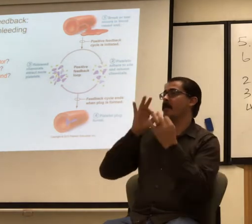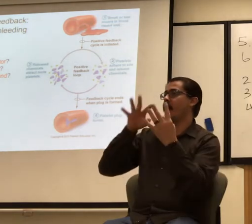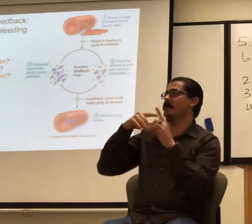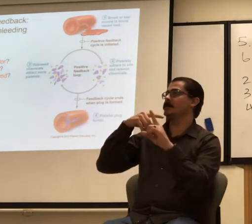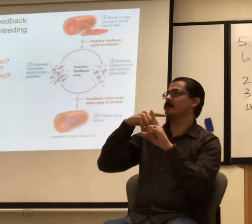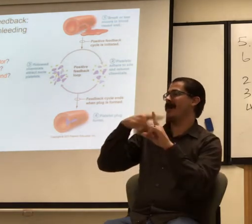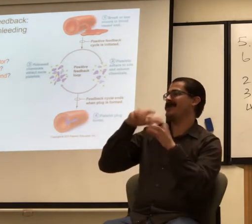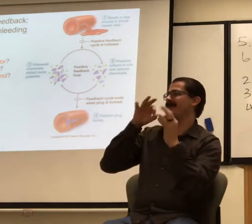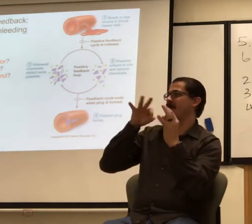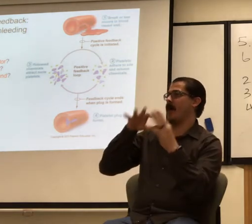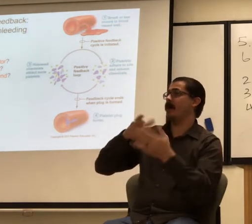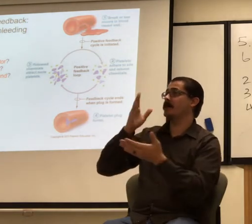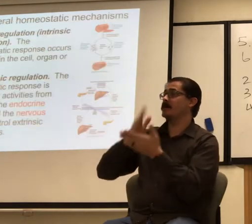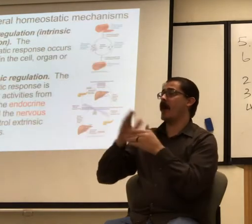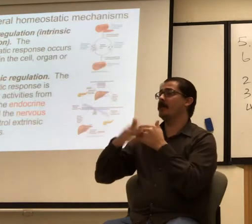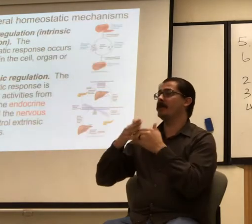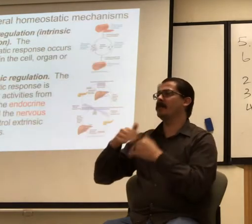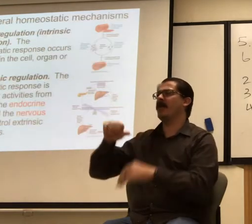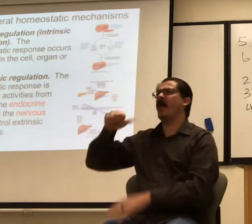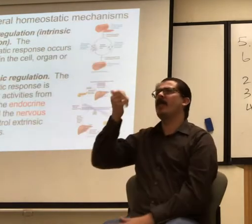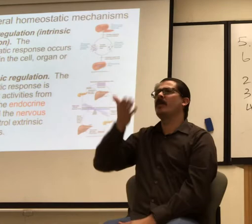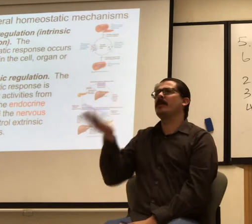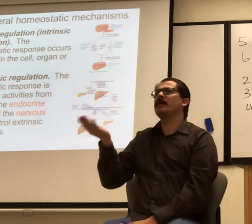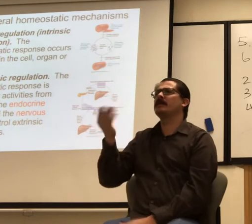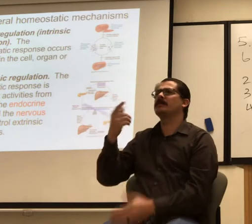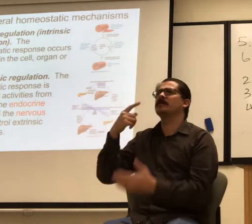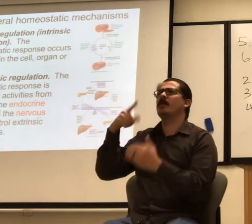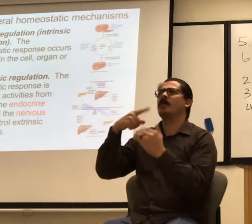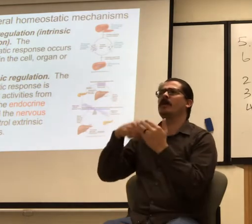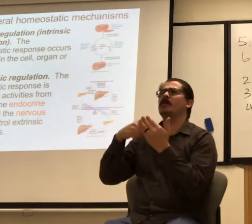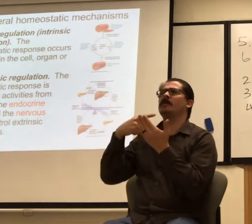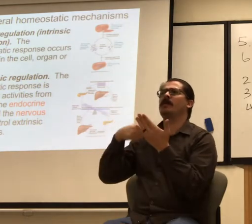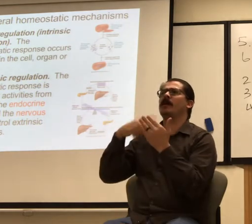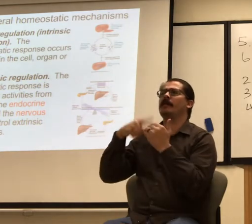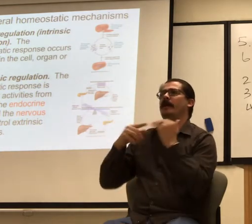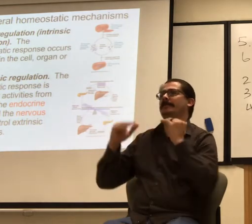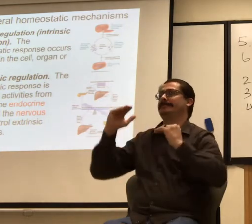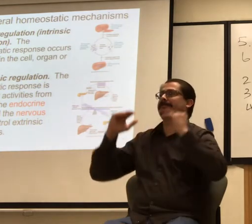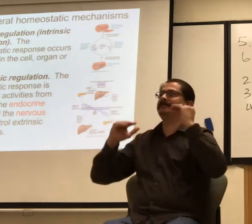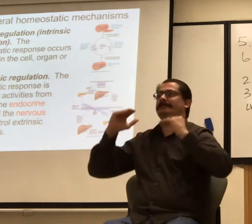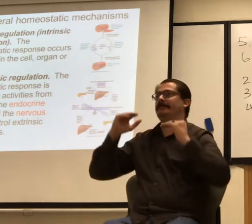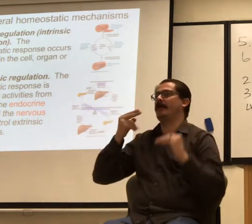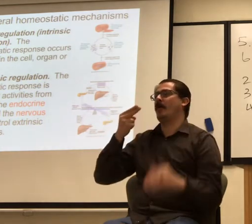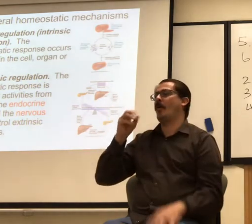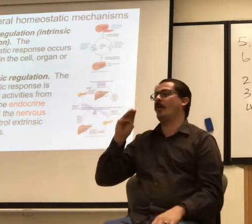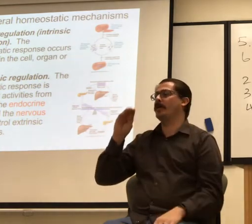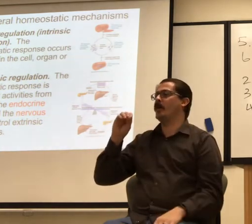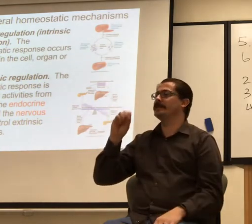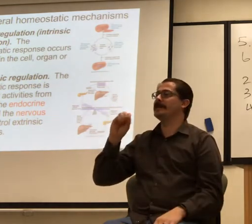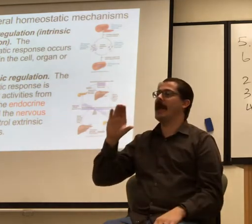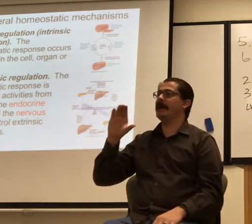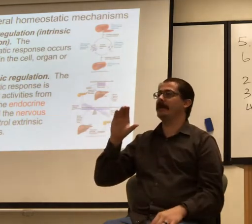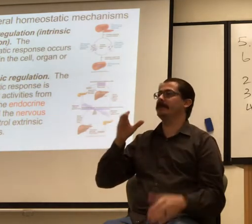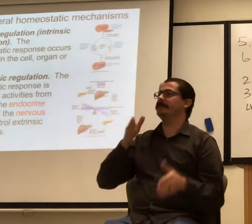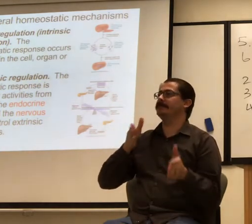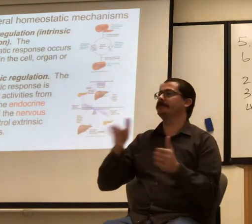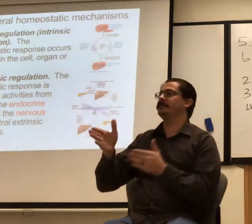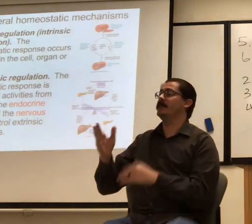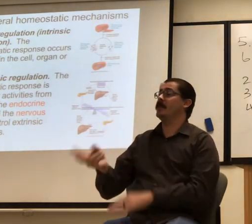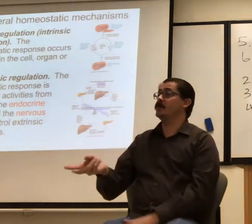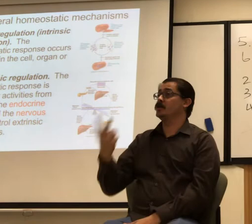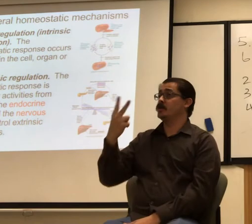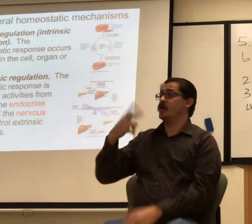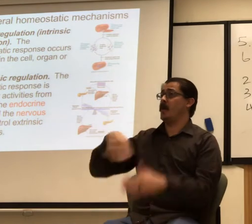bleeding. There's other things here that we use to talk about homeostatic mechanisms. There's two basic kinds